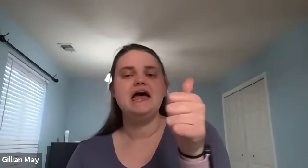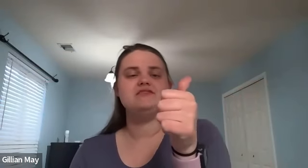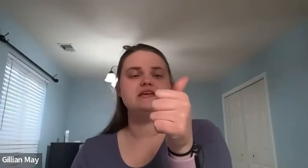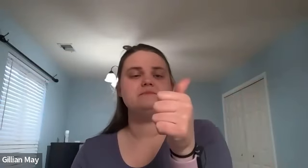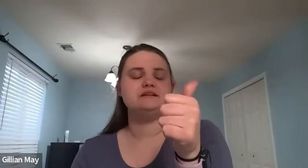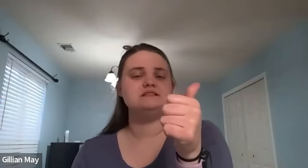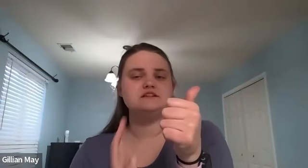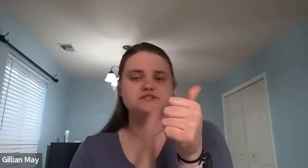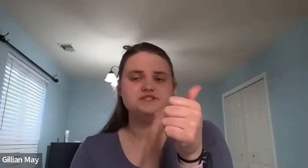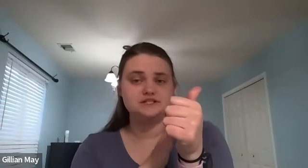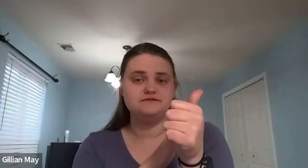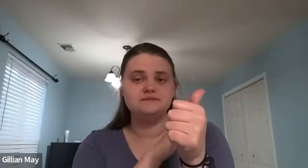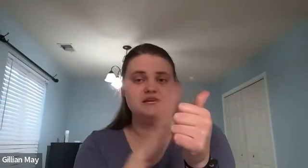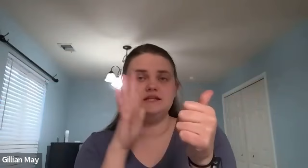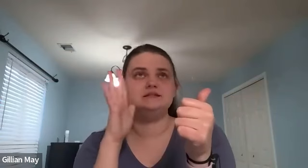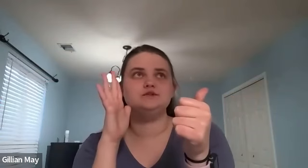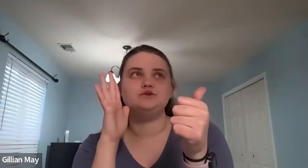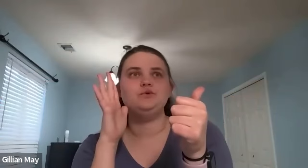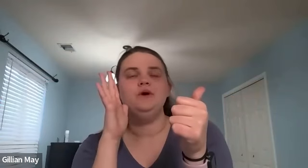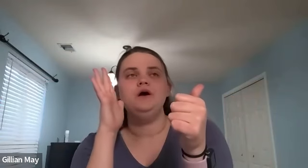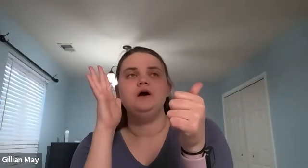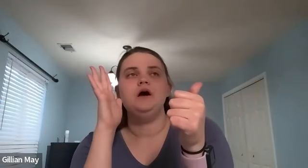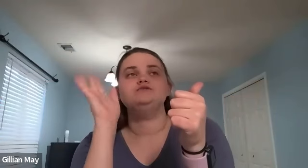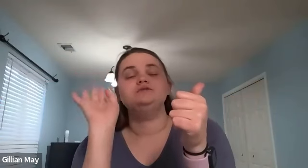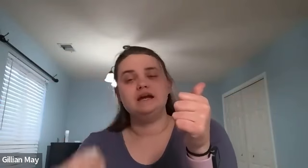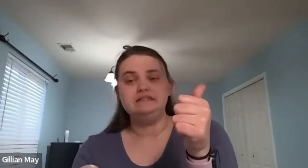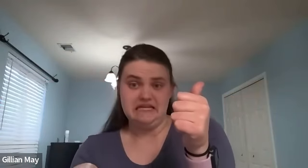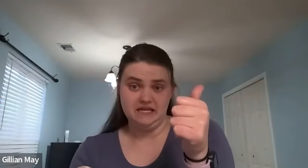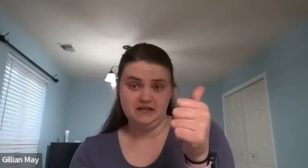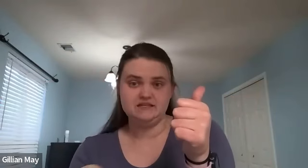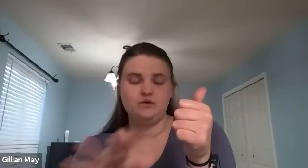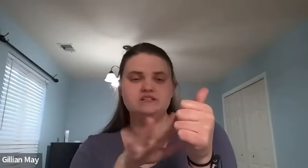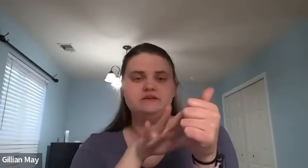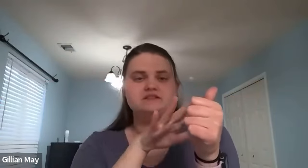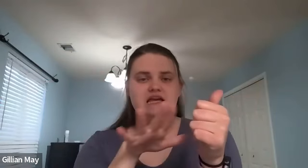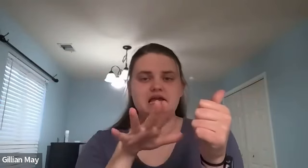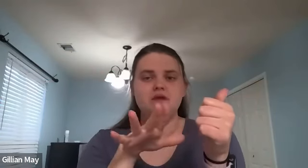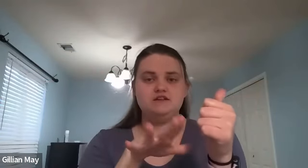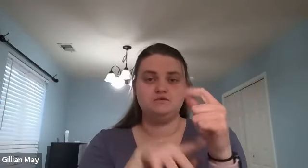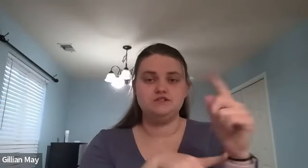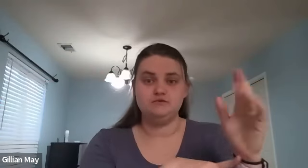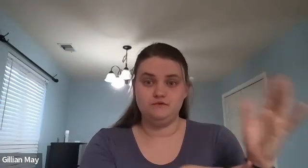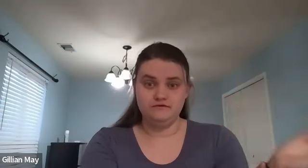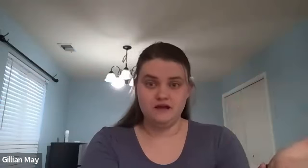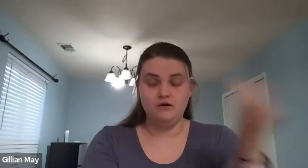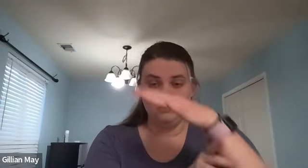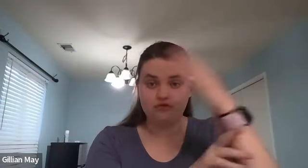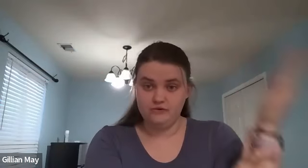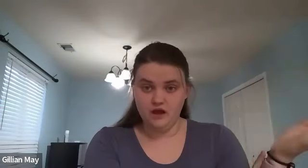And then basically what you're going to do from 10 to 19 is going to be the same as 1, 2, 3, 4, 5, 1 through